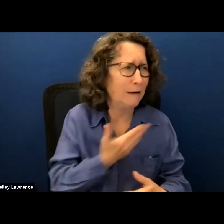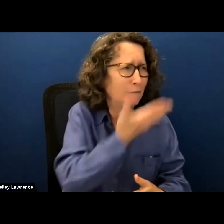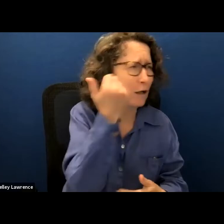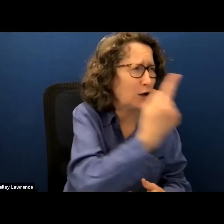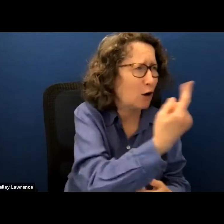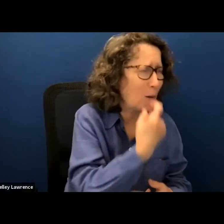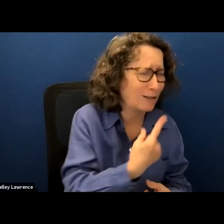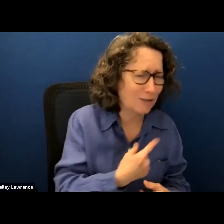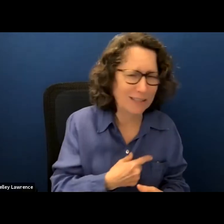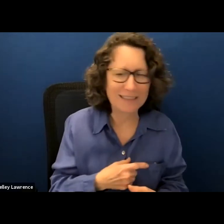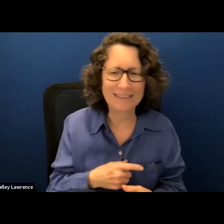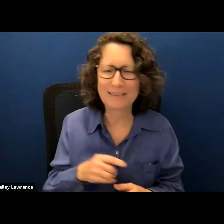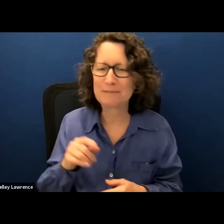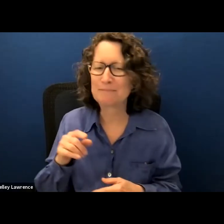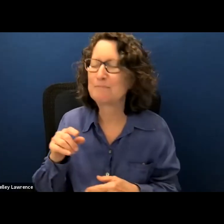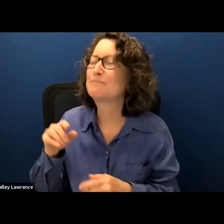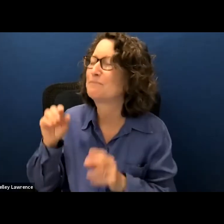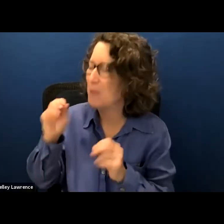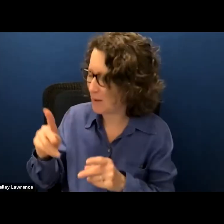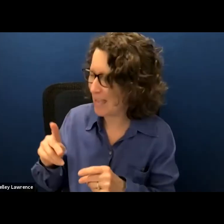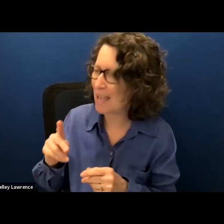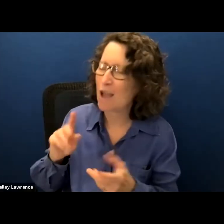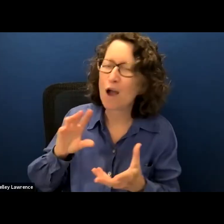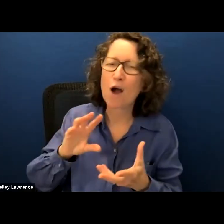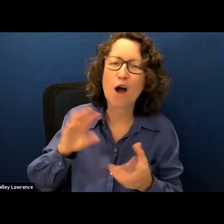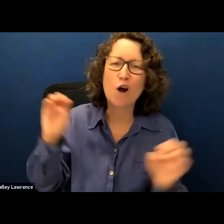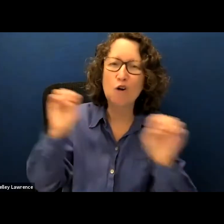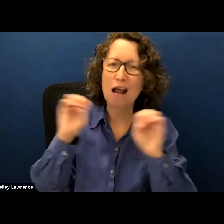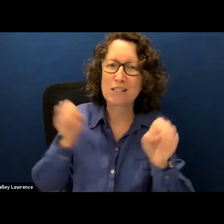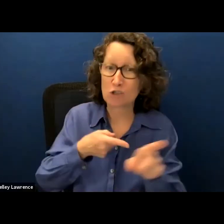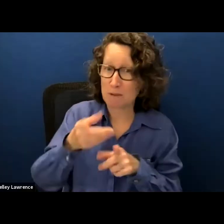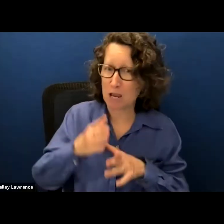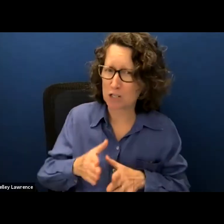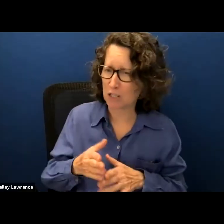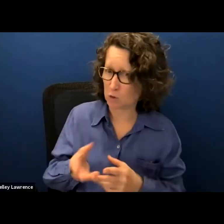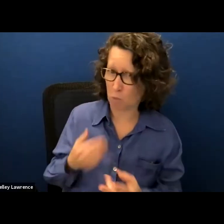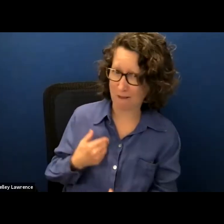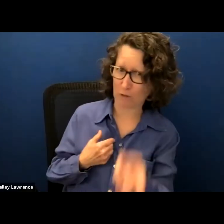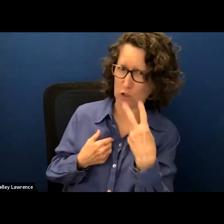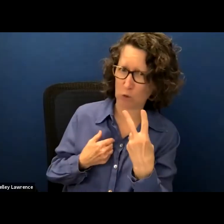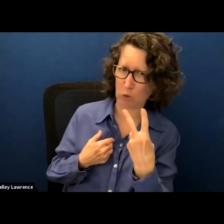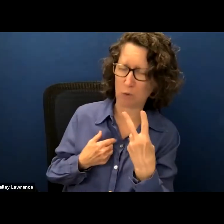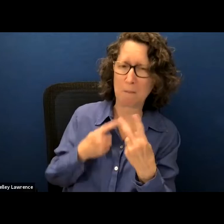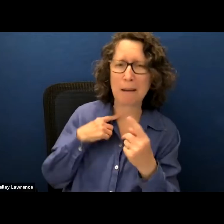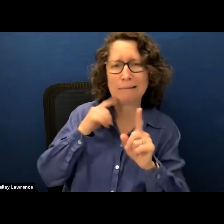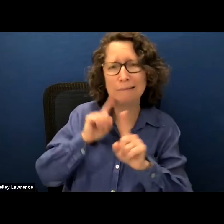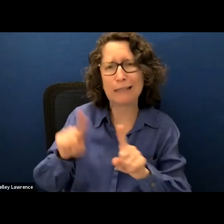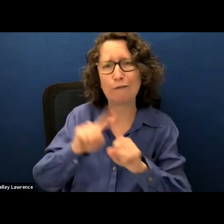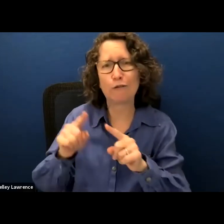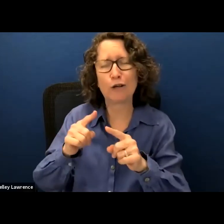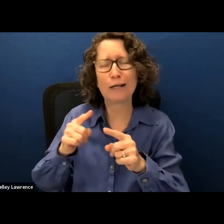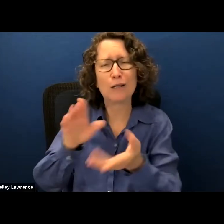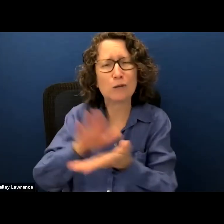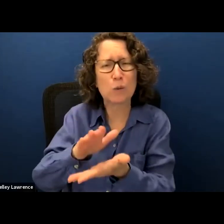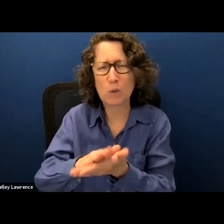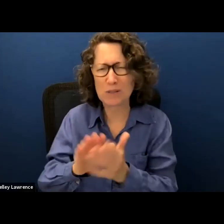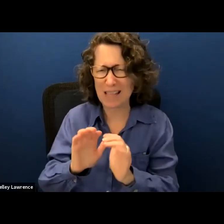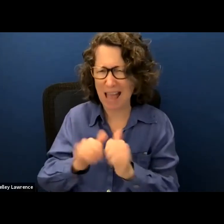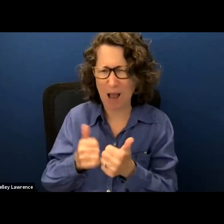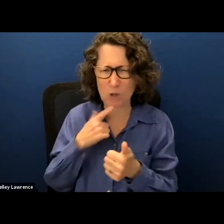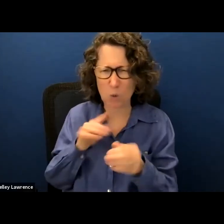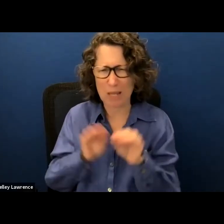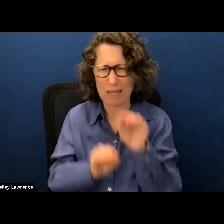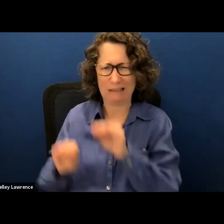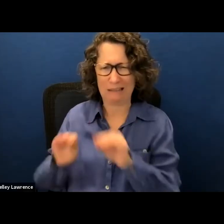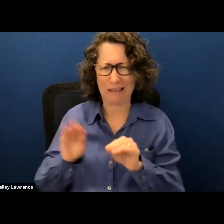Yes, thank you. The crisis specialists, you said we have two. We have two. And we have so many different sites. How do we budget